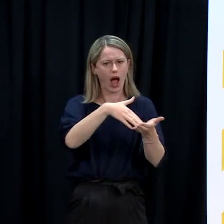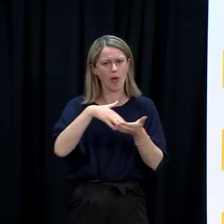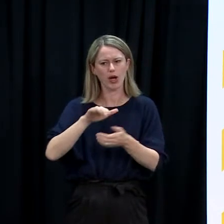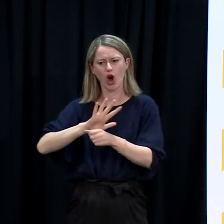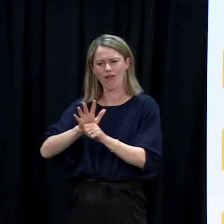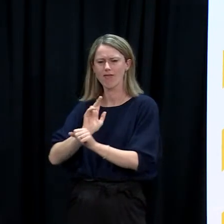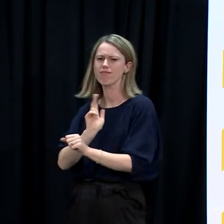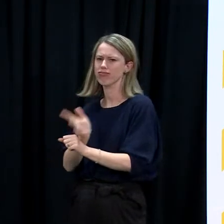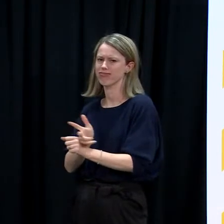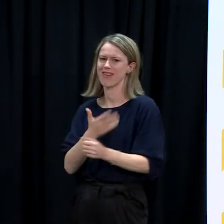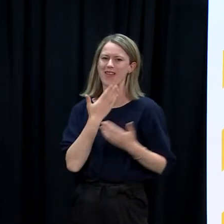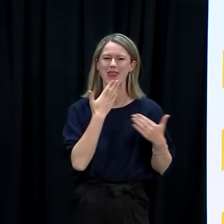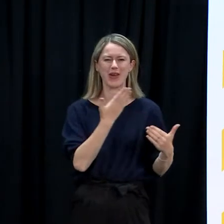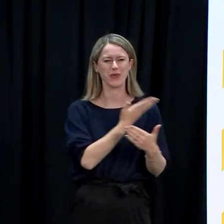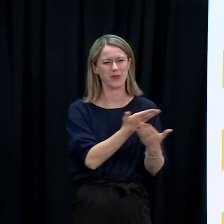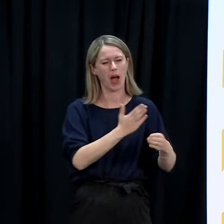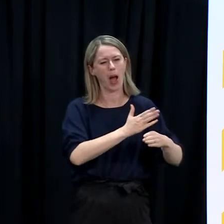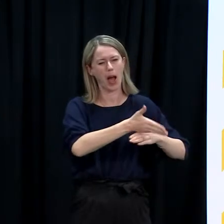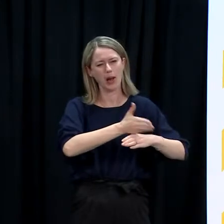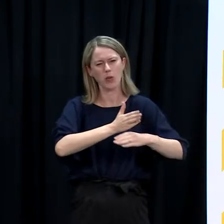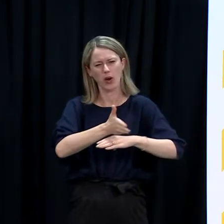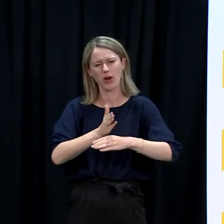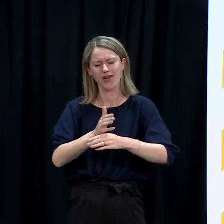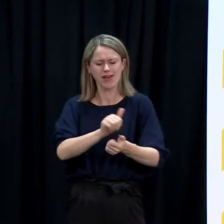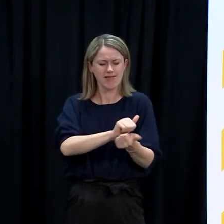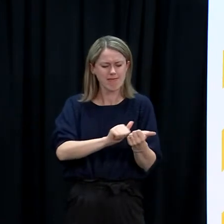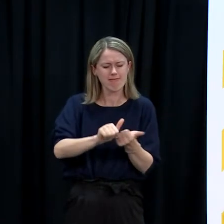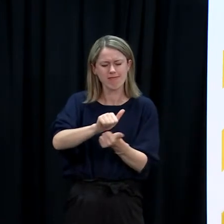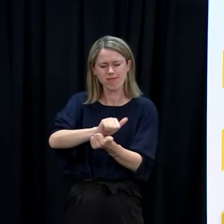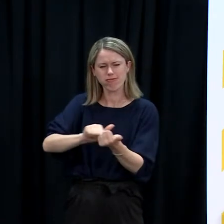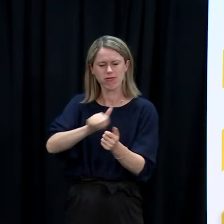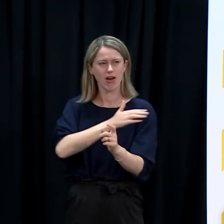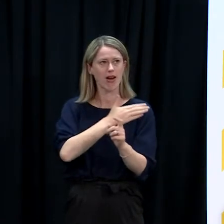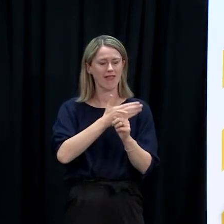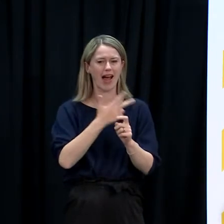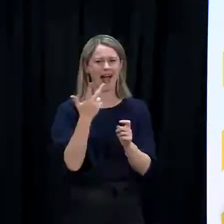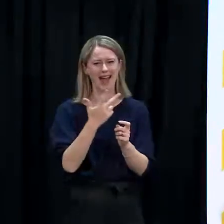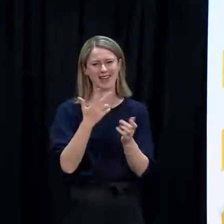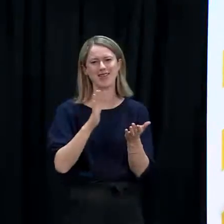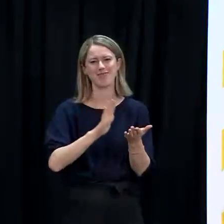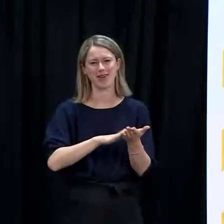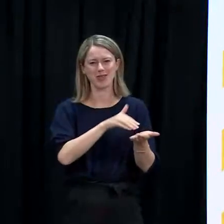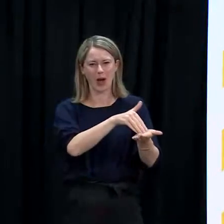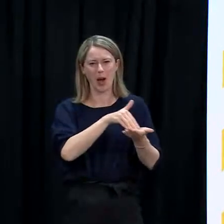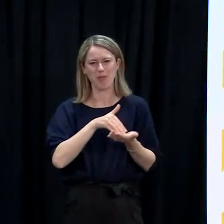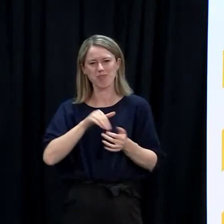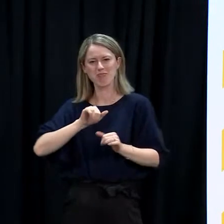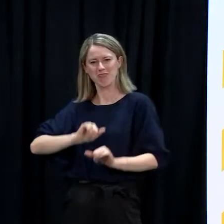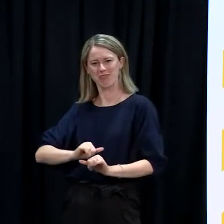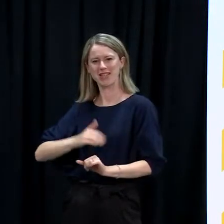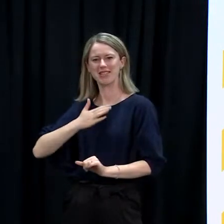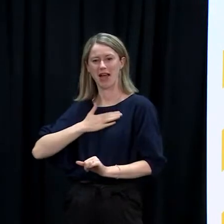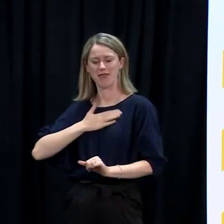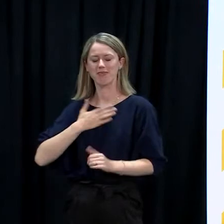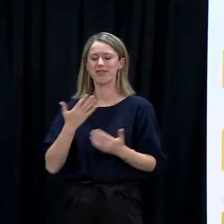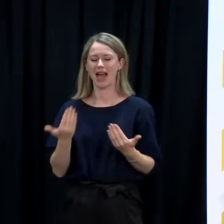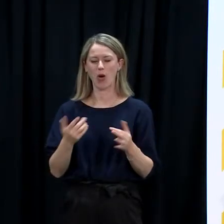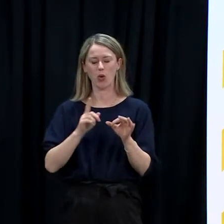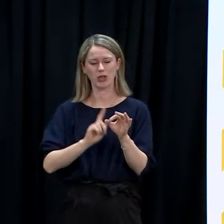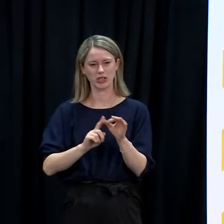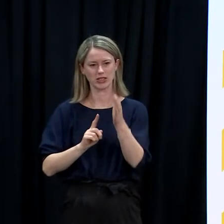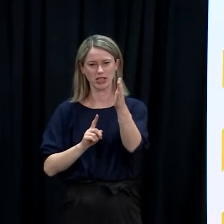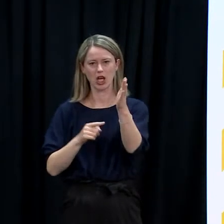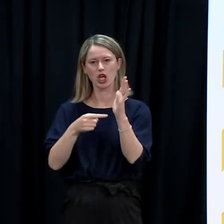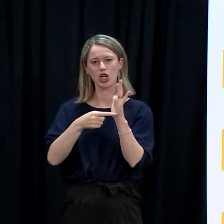well. So thank you to them. Thank you for all the work that they have been doing over the last 18 months to help to keep us safe from COVID-19. Tova. Minister,